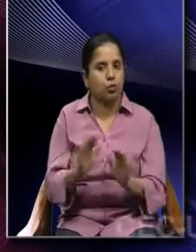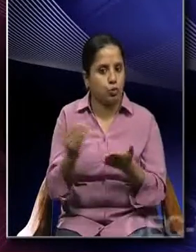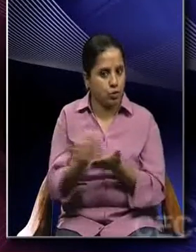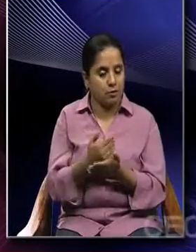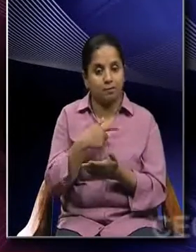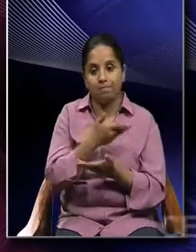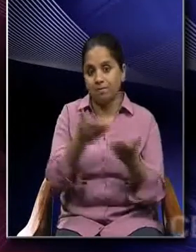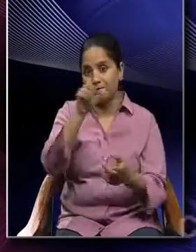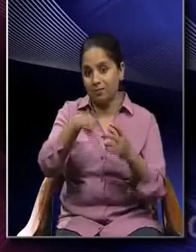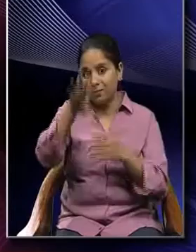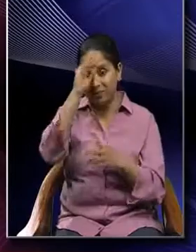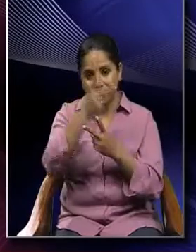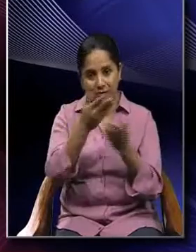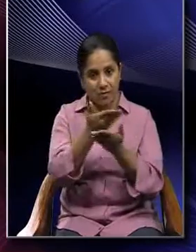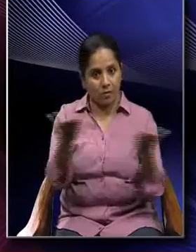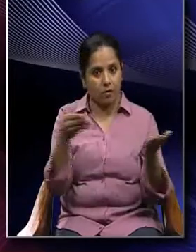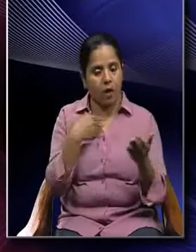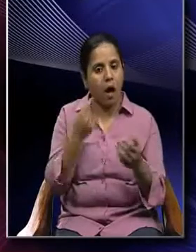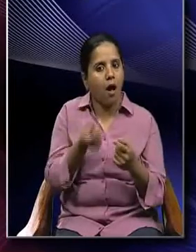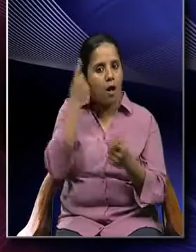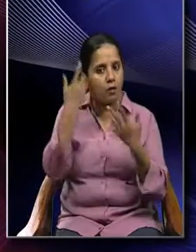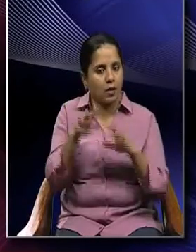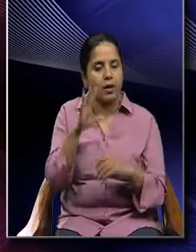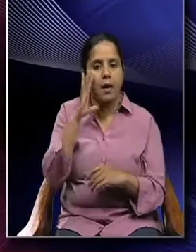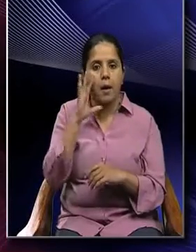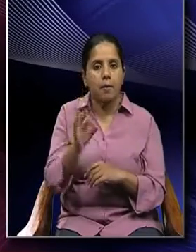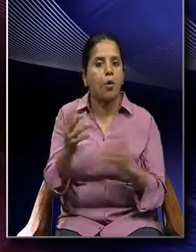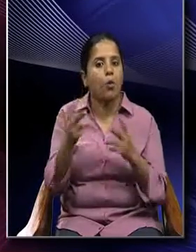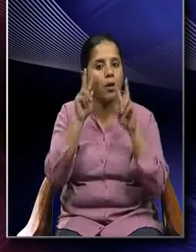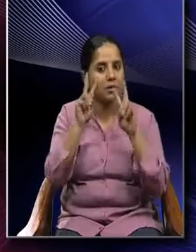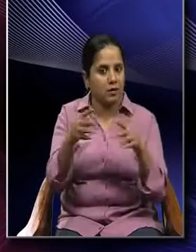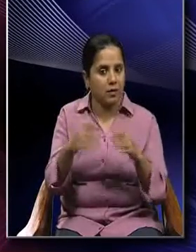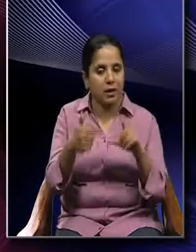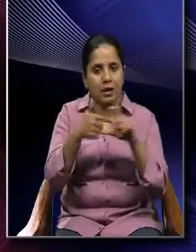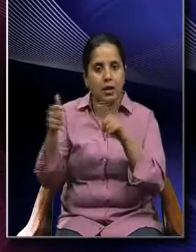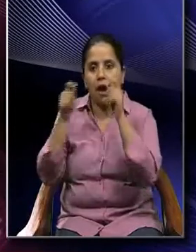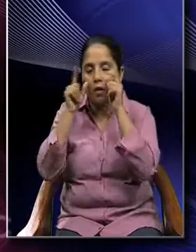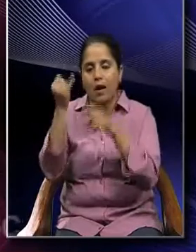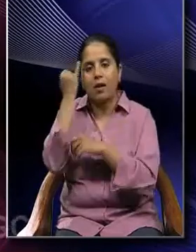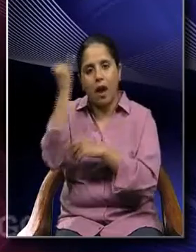dear learners, in this way we have understood the very implication of the Eastern awakening